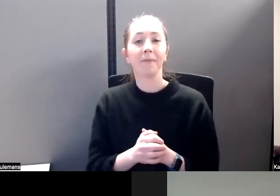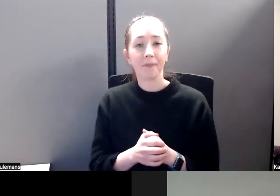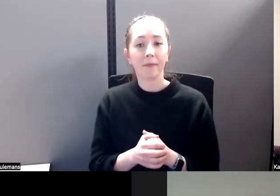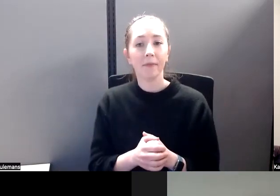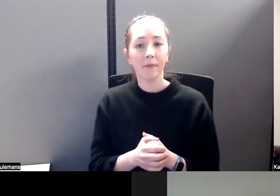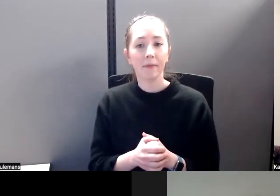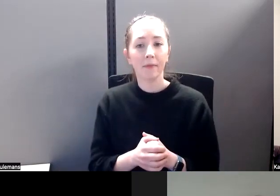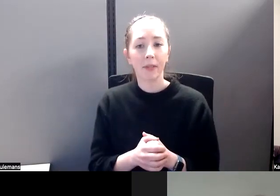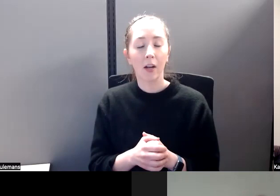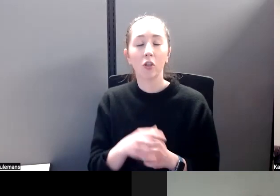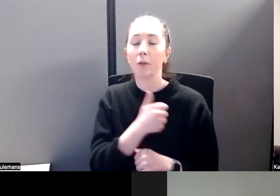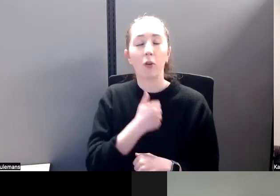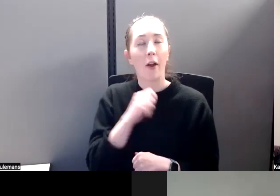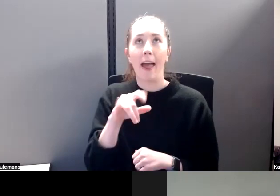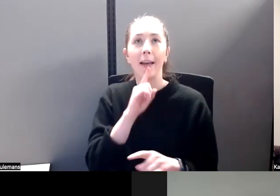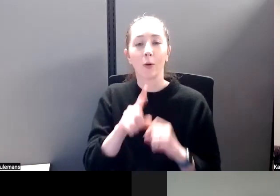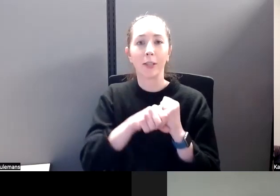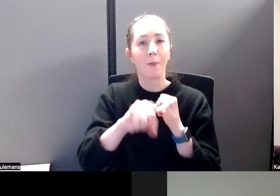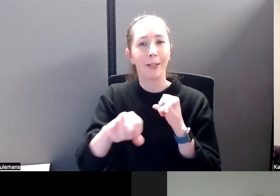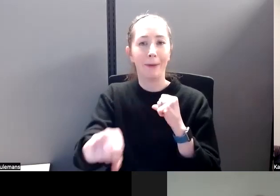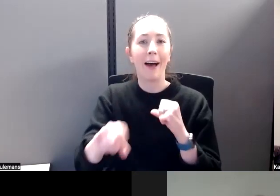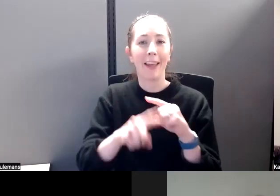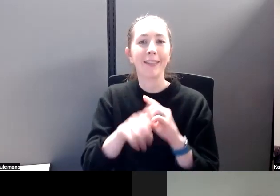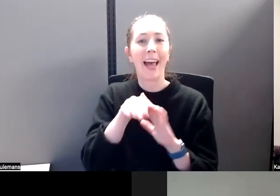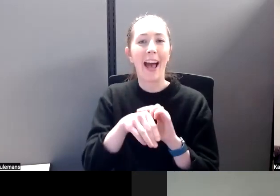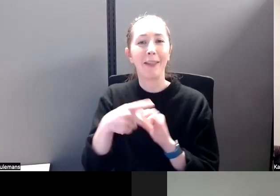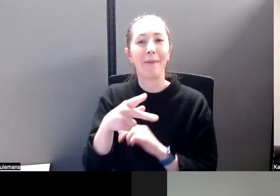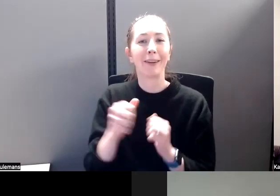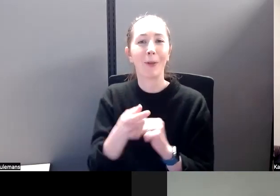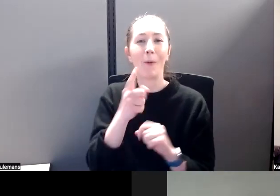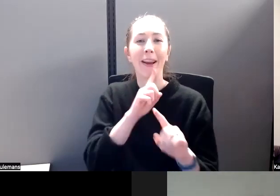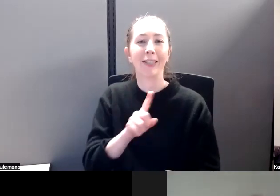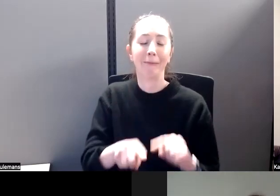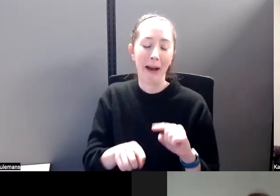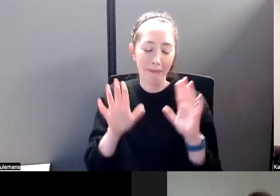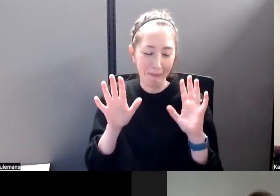I answered that so long. I'm sorry, Kat. I just took up like half the podcast with one answer. But